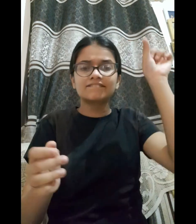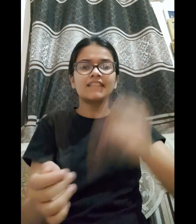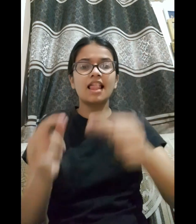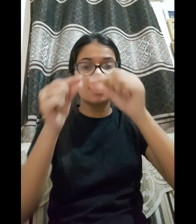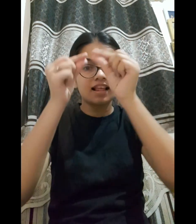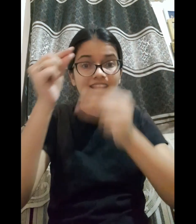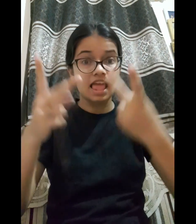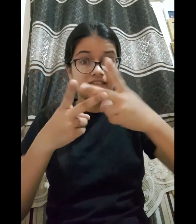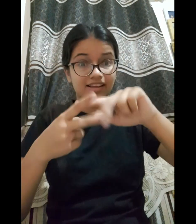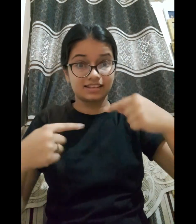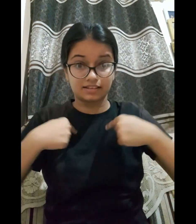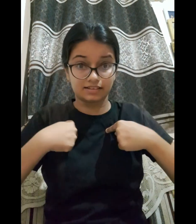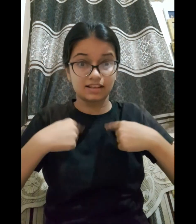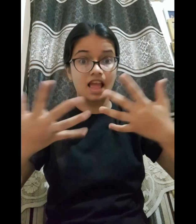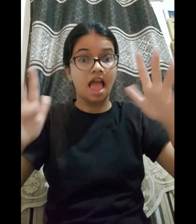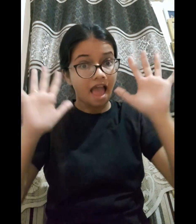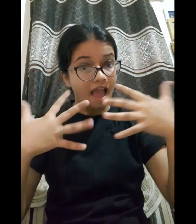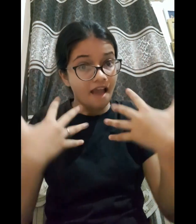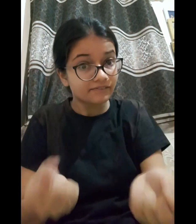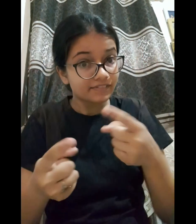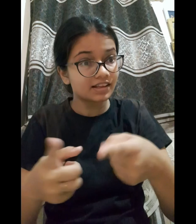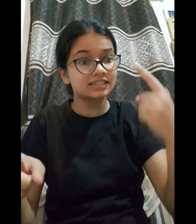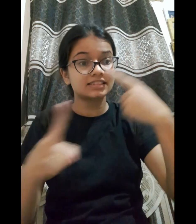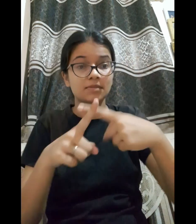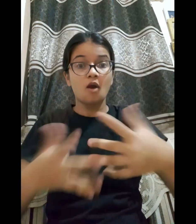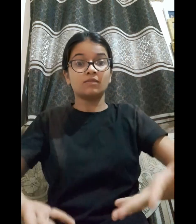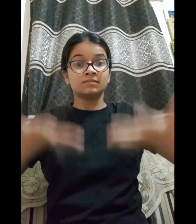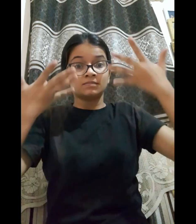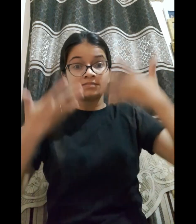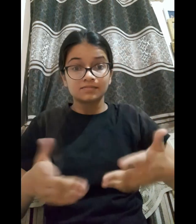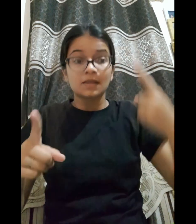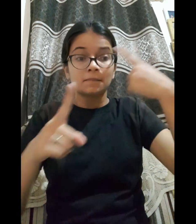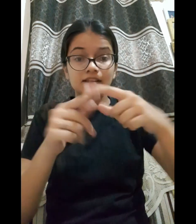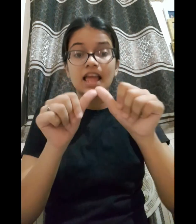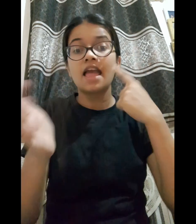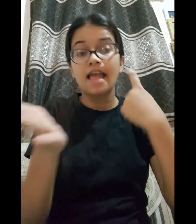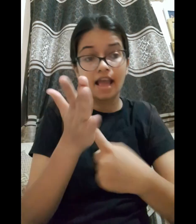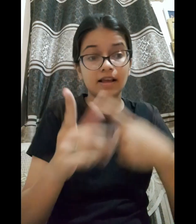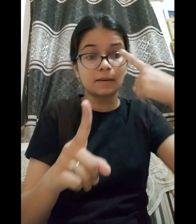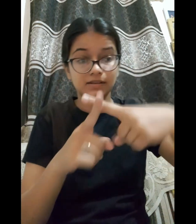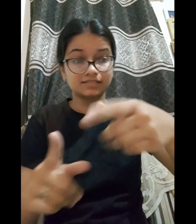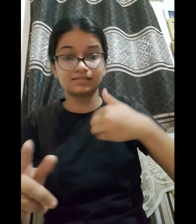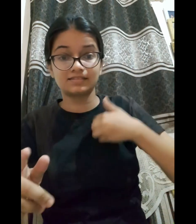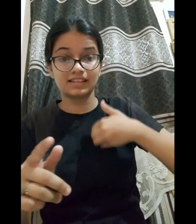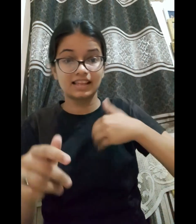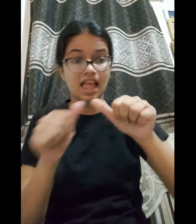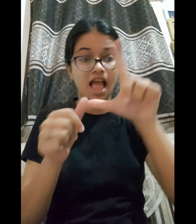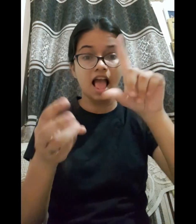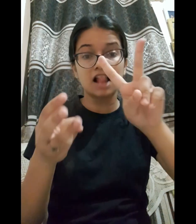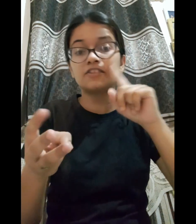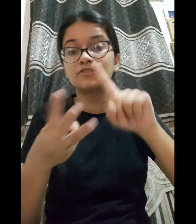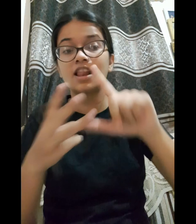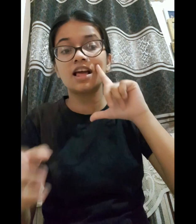in the lungs, the normal exchange of oxygen that happens between the air and your blood in the alveoli of your lung, that